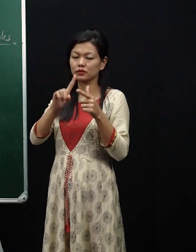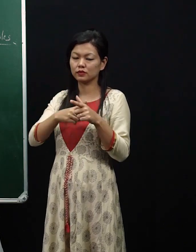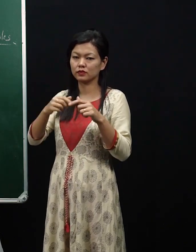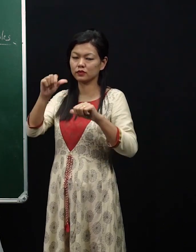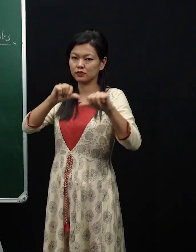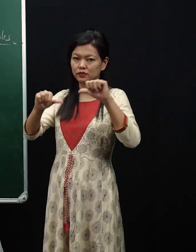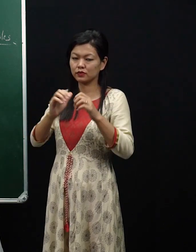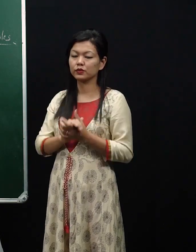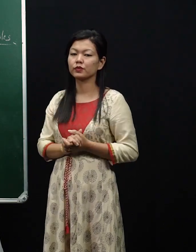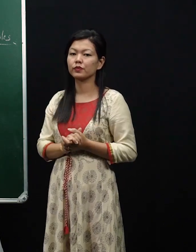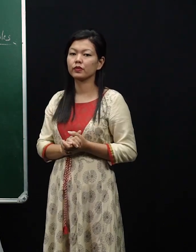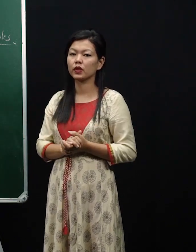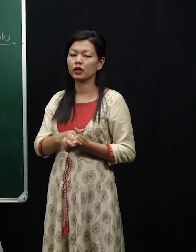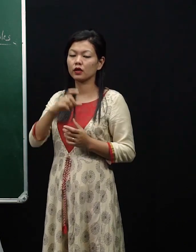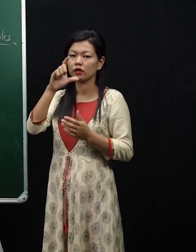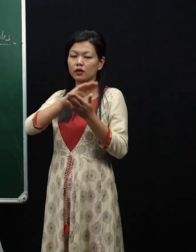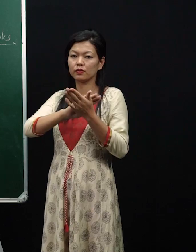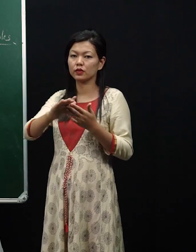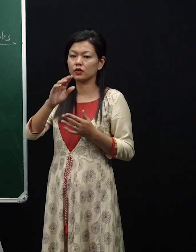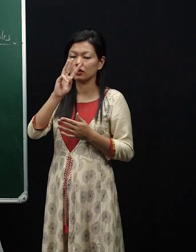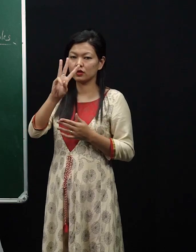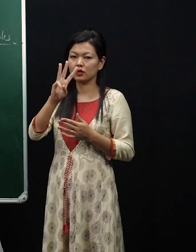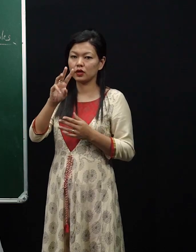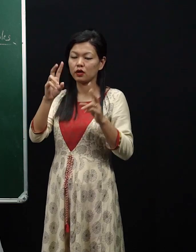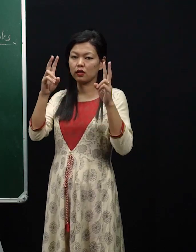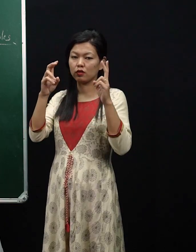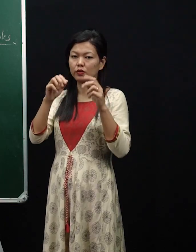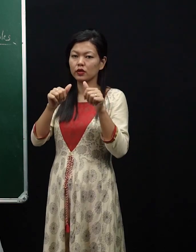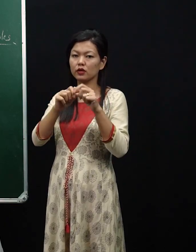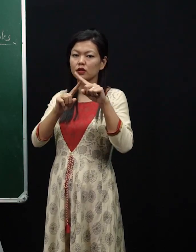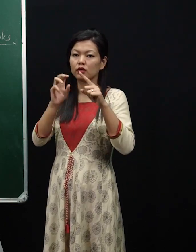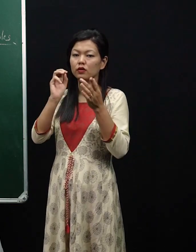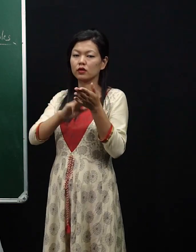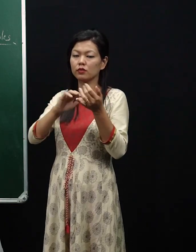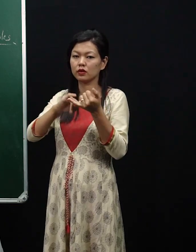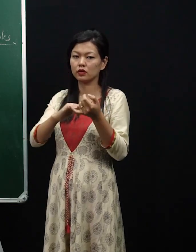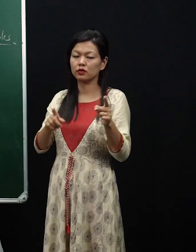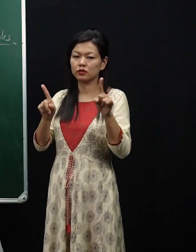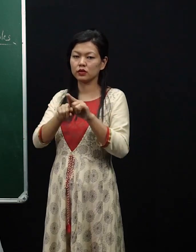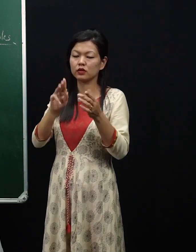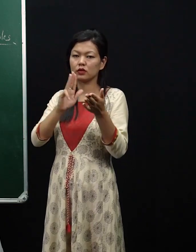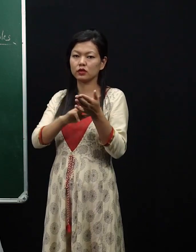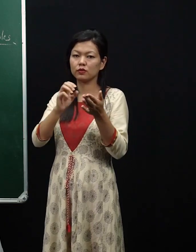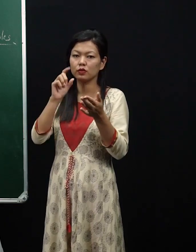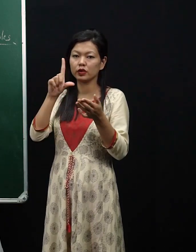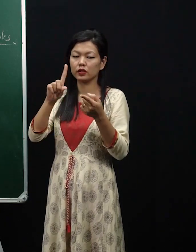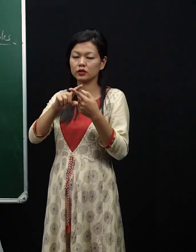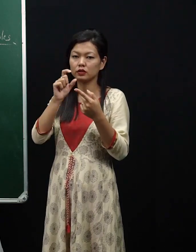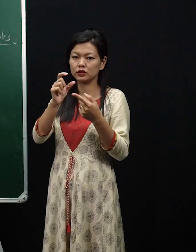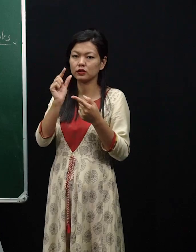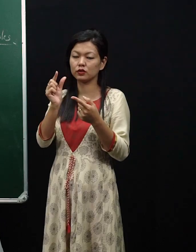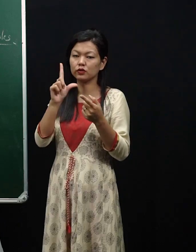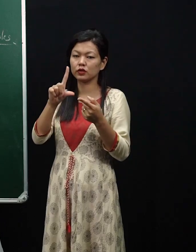is Atoms and Molecules. Clear? And this is one of the very important chapter for... all chapters are interesting and